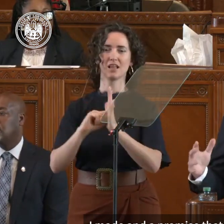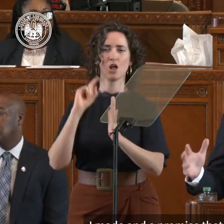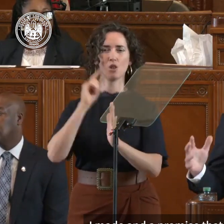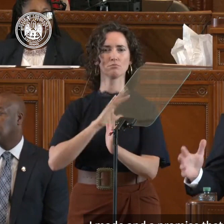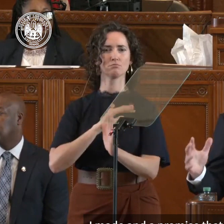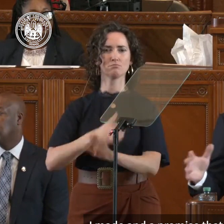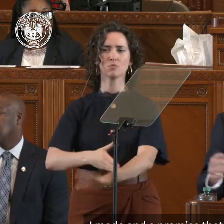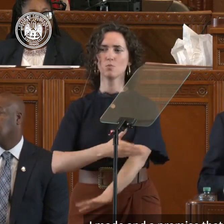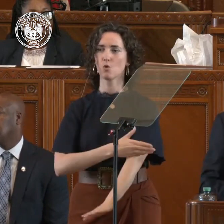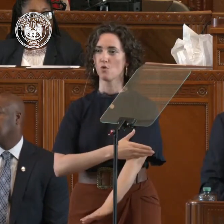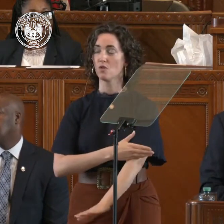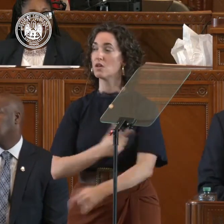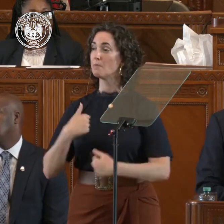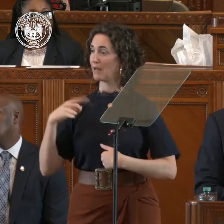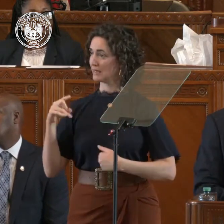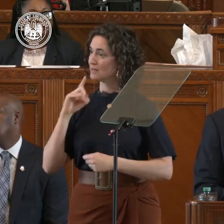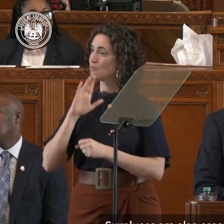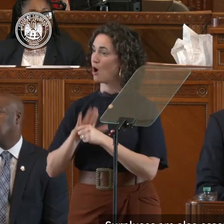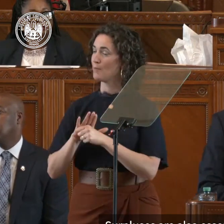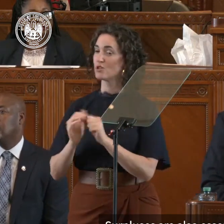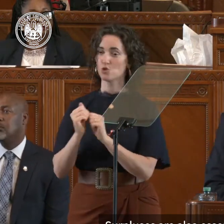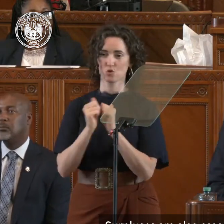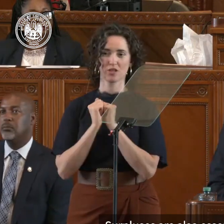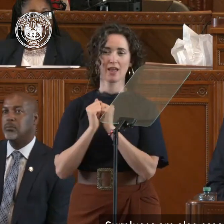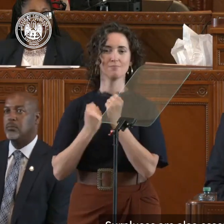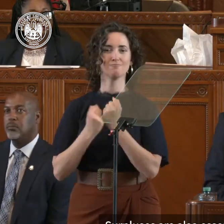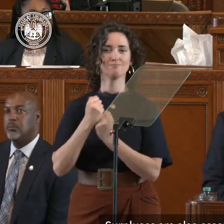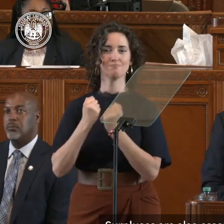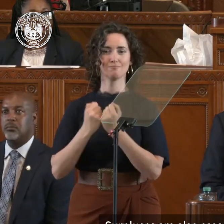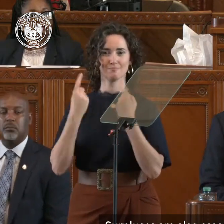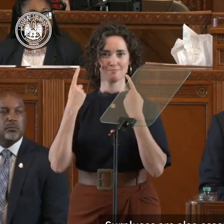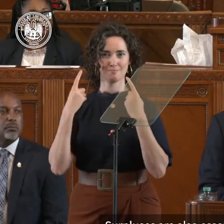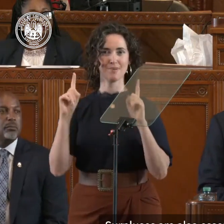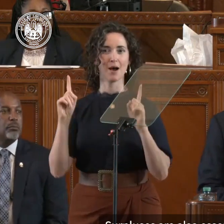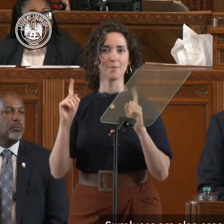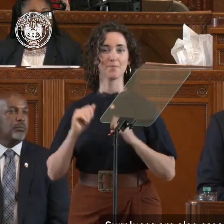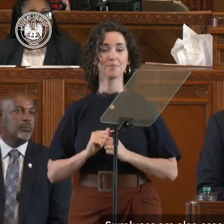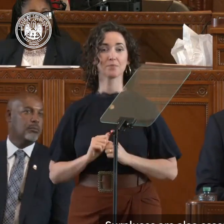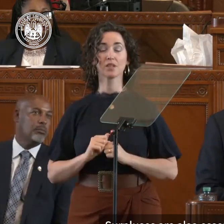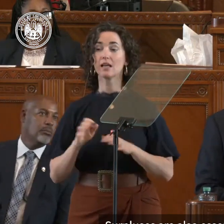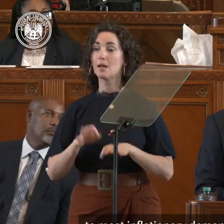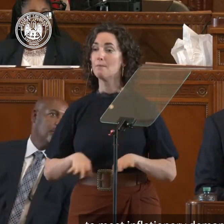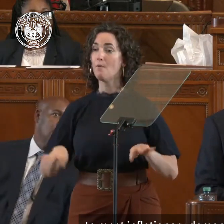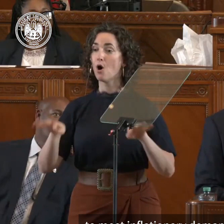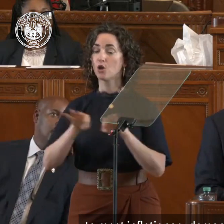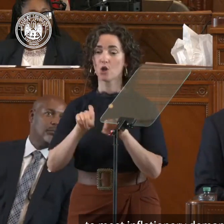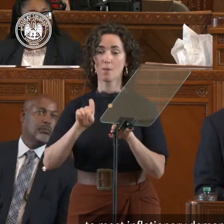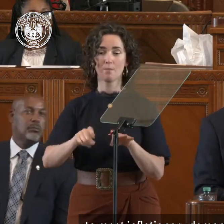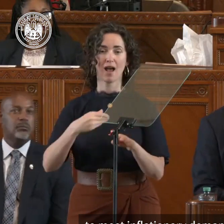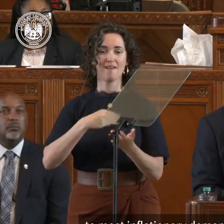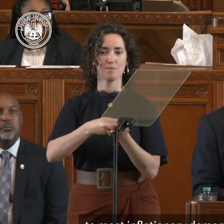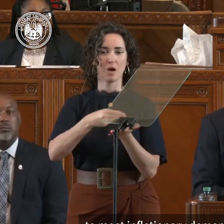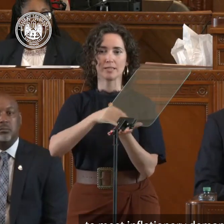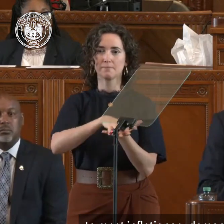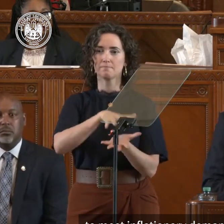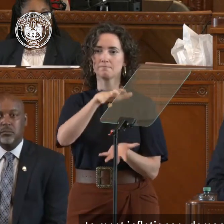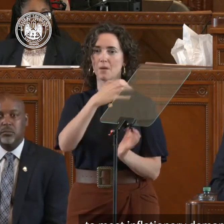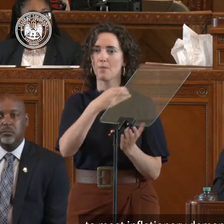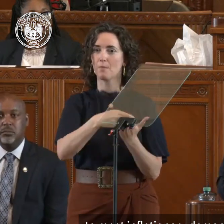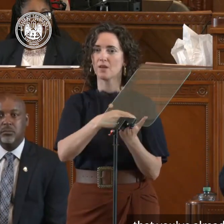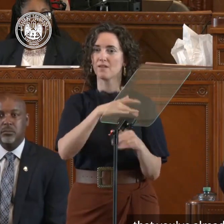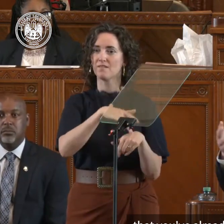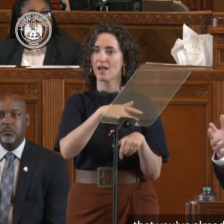that together we've kept. Surpluses are also essential to our ability to meet inflationary demands on